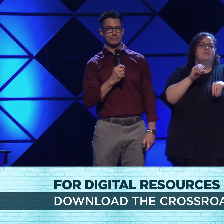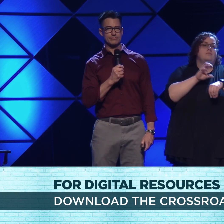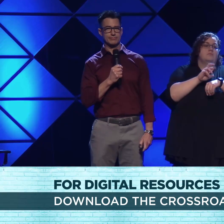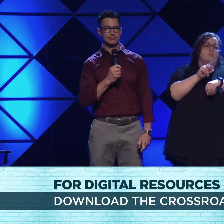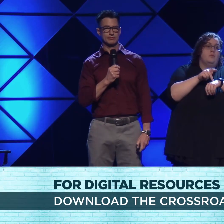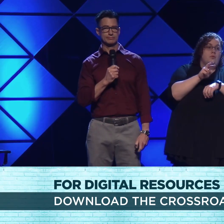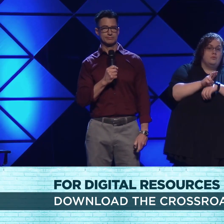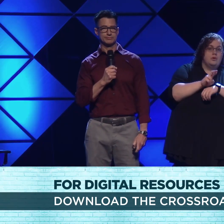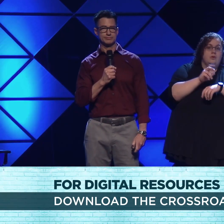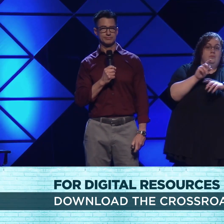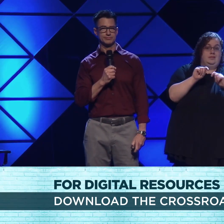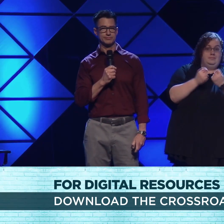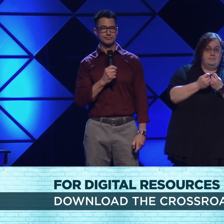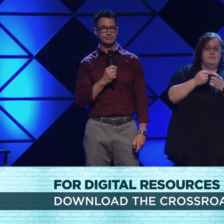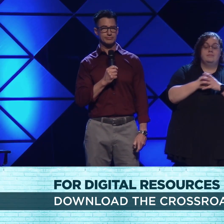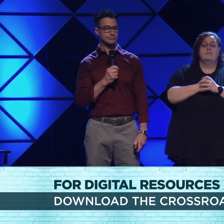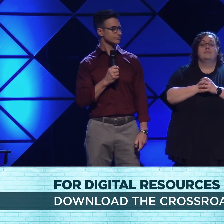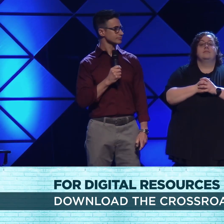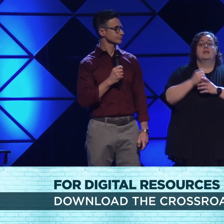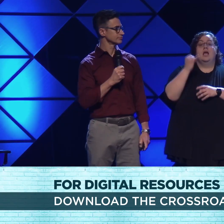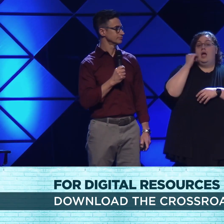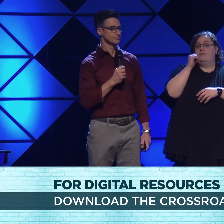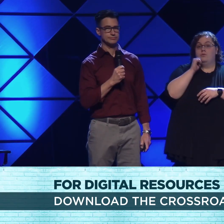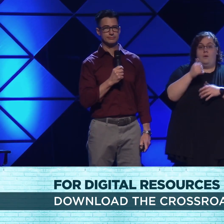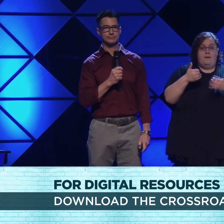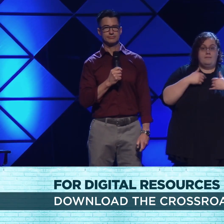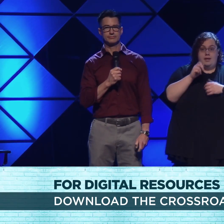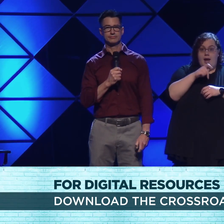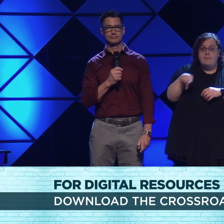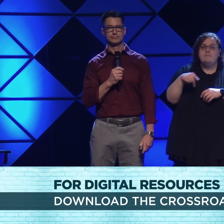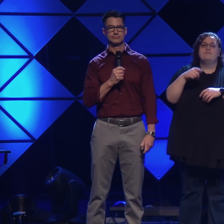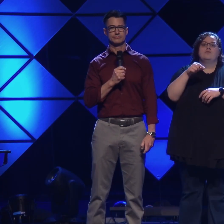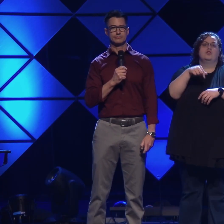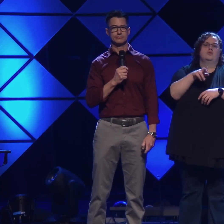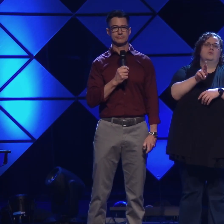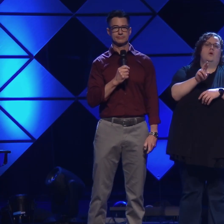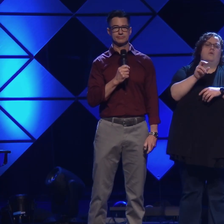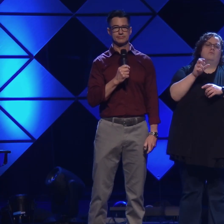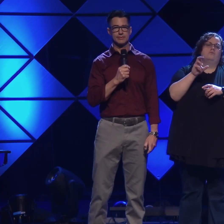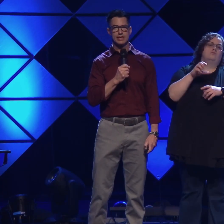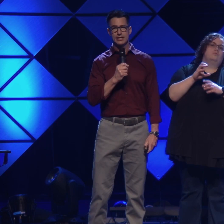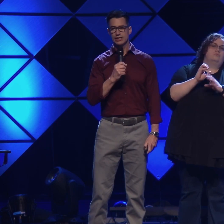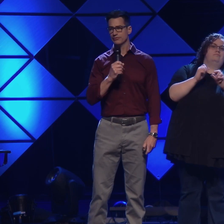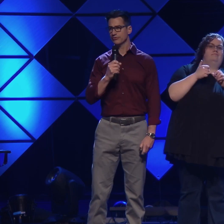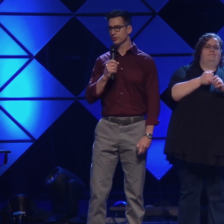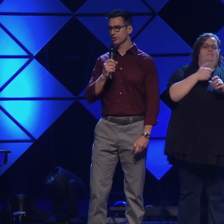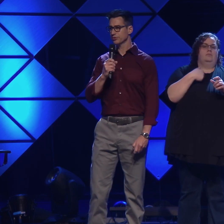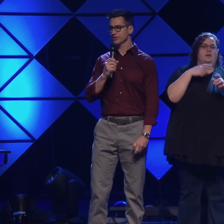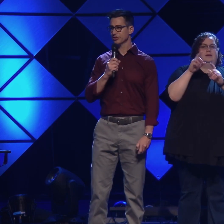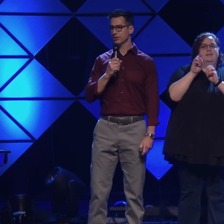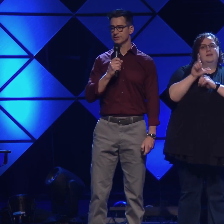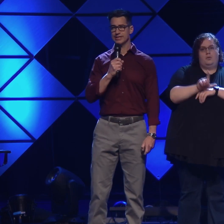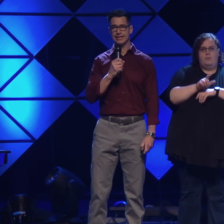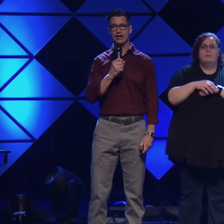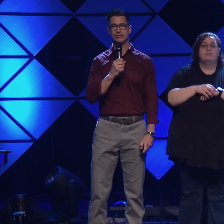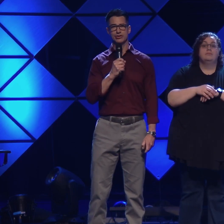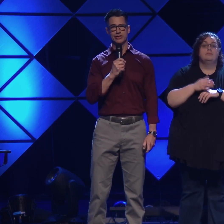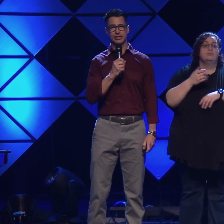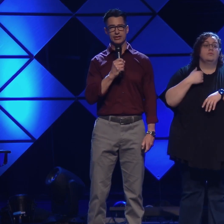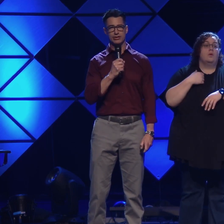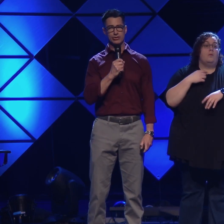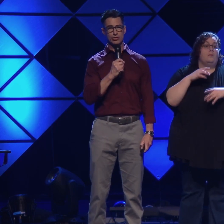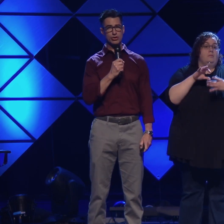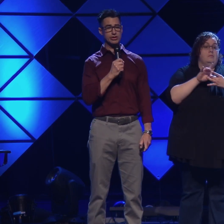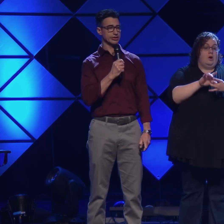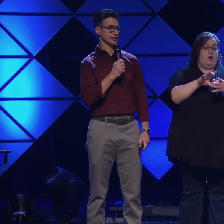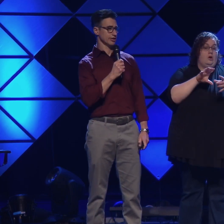If you don't have the app, there is a QR code on the back of your program where you can download it easily. Now, if everyone could please go ahead and take out your